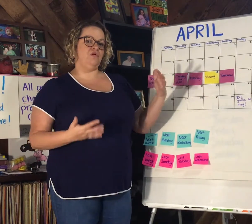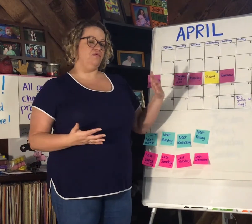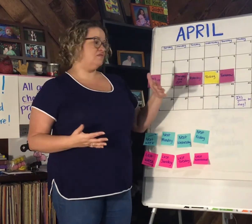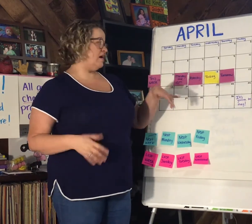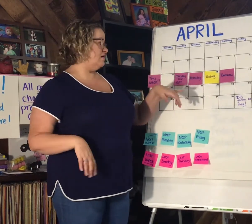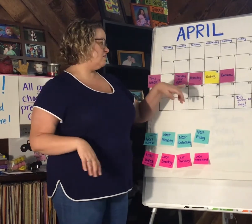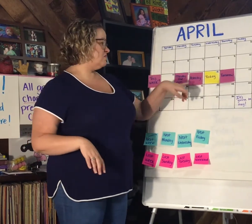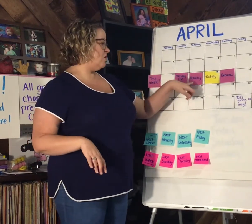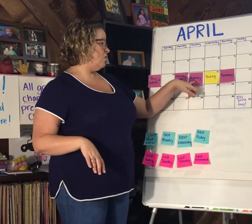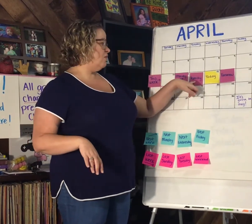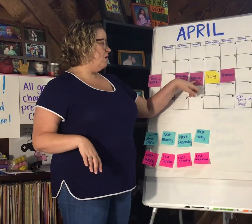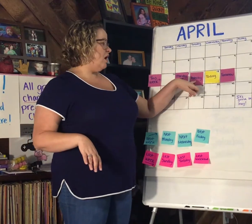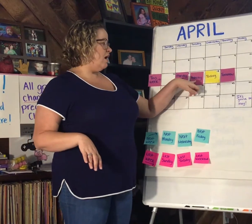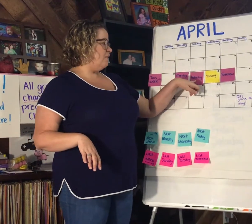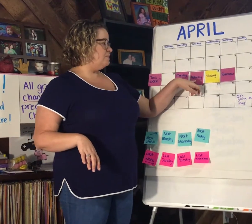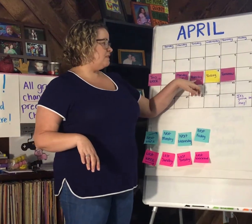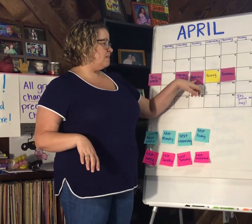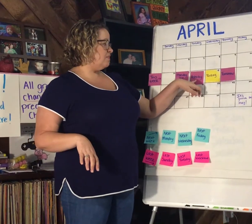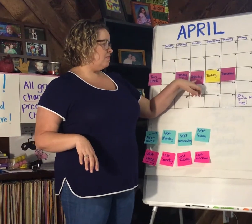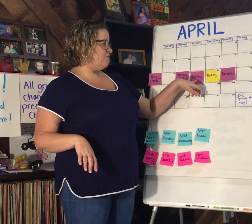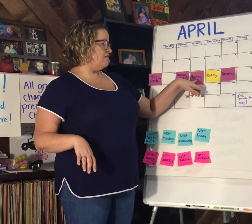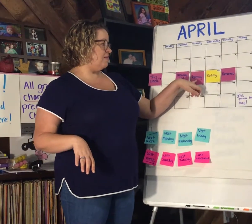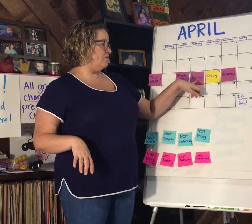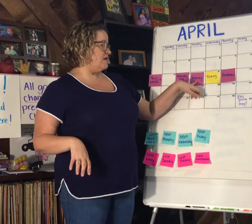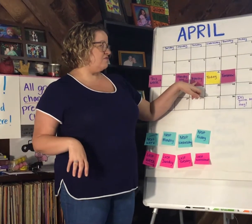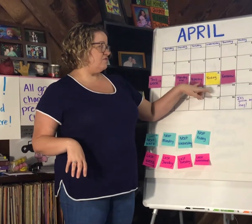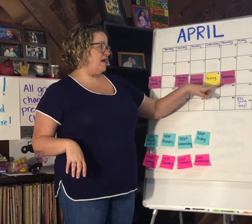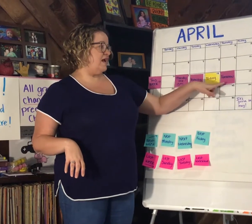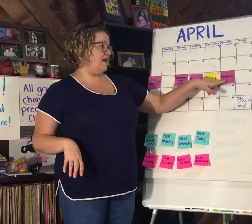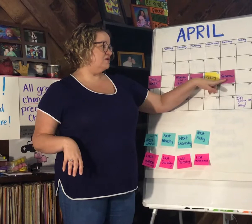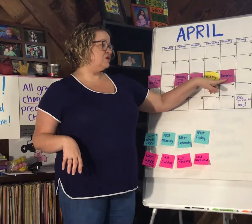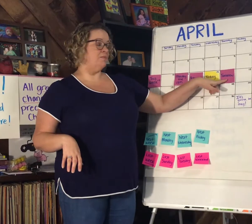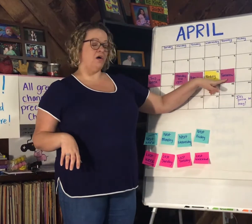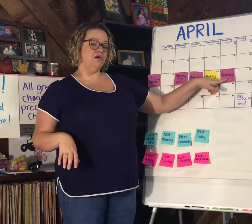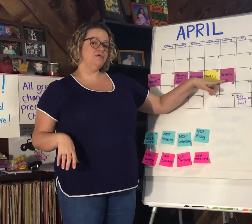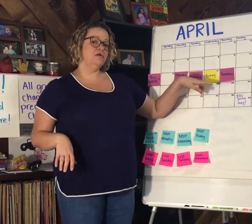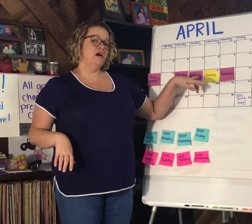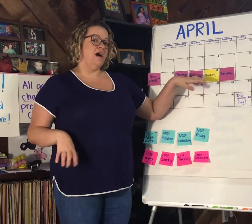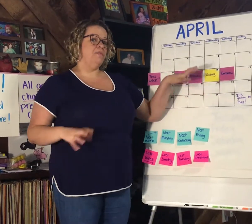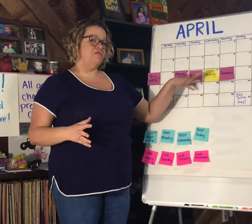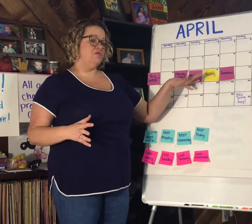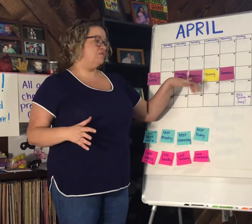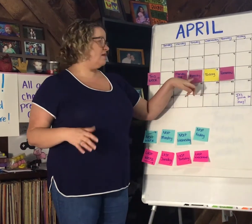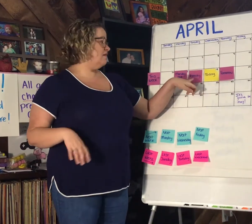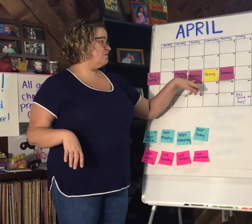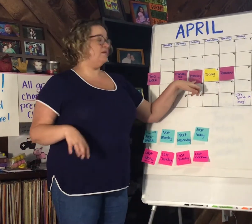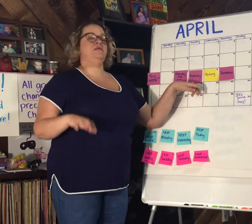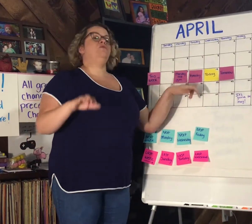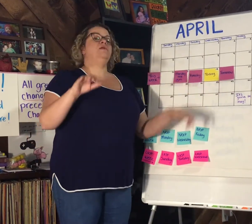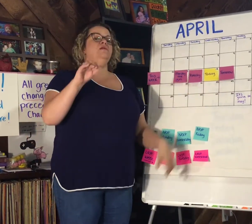own signs. So, for example, yesterday and tomorrow have their own signs. So please sign with me